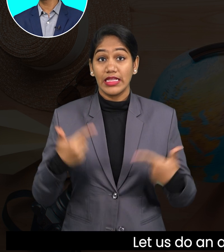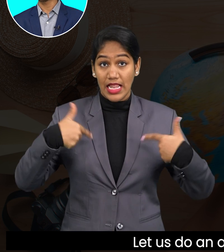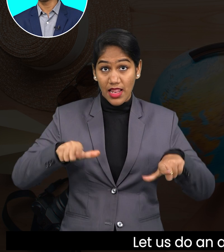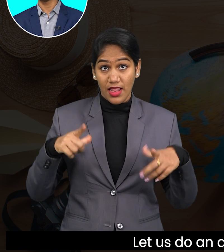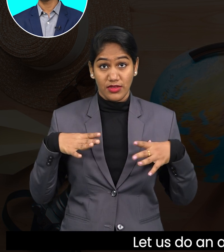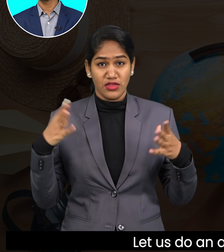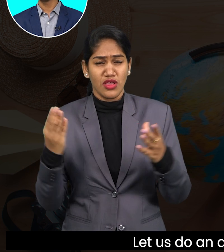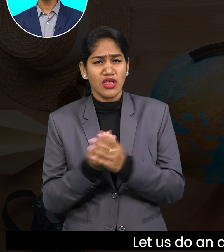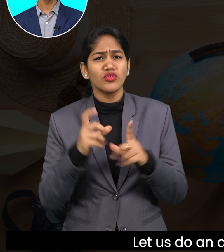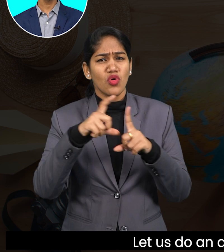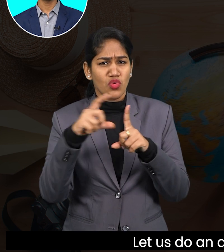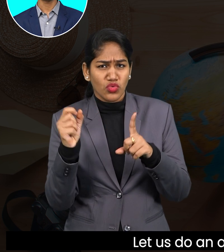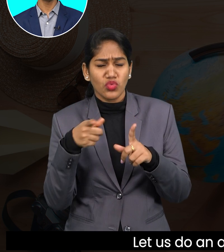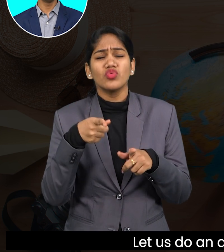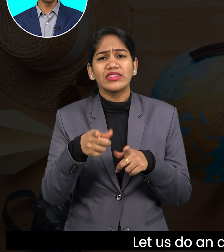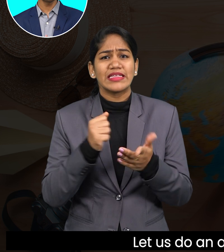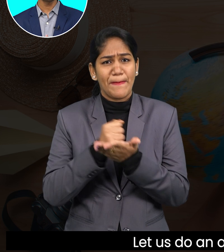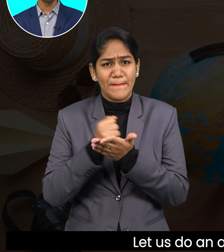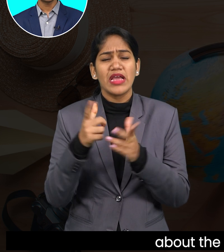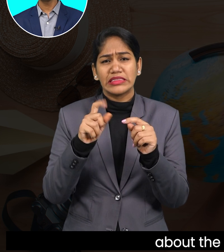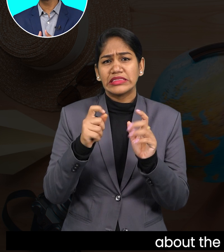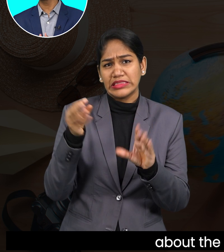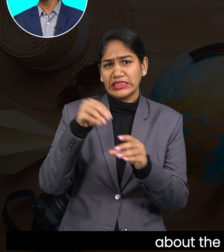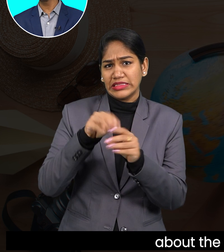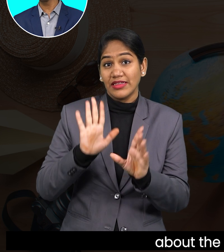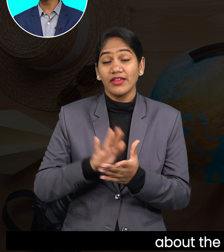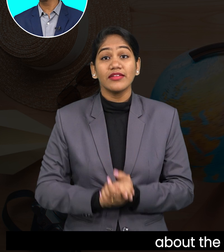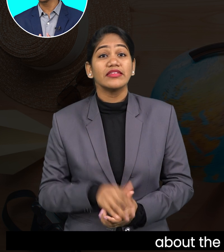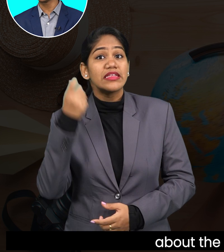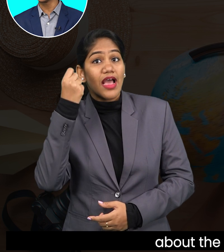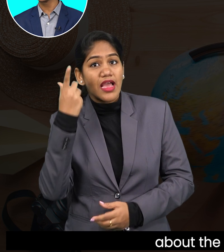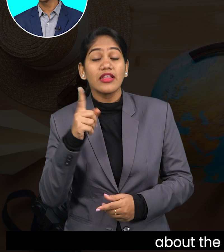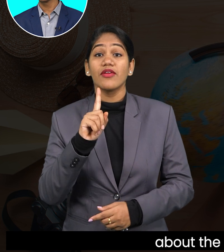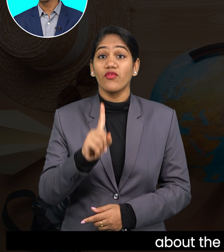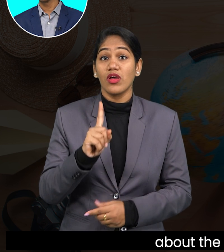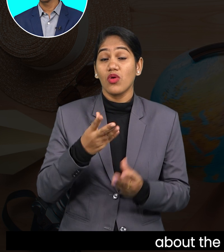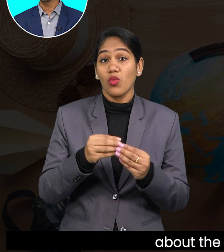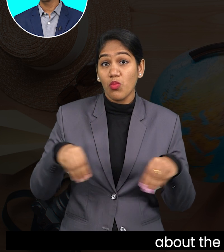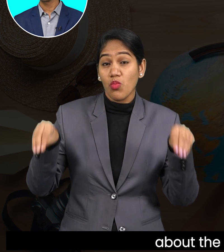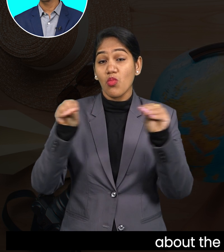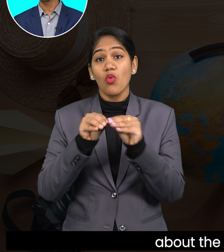Let us do an activity. To understand more about the classification of objects